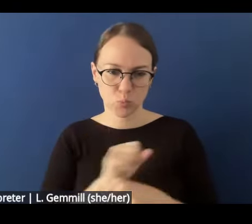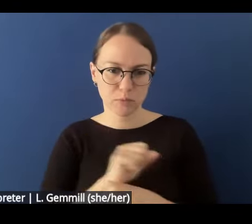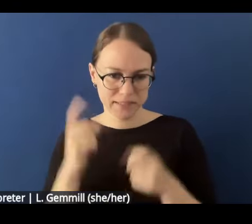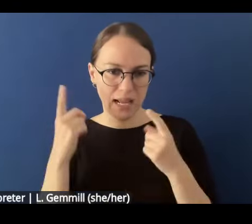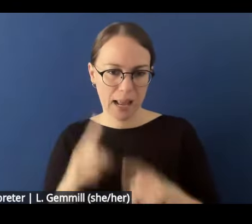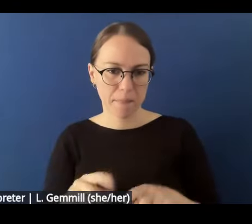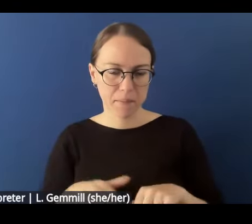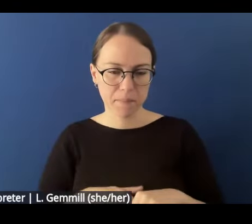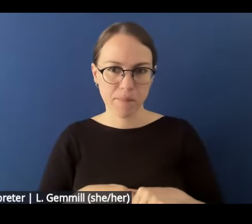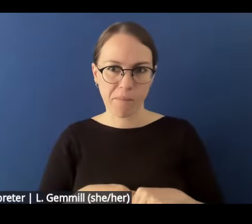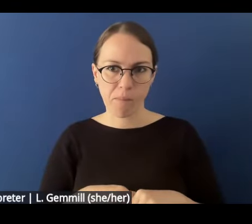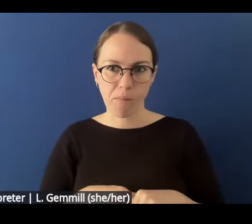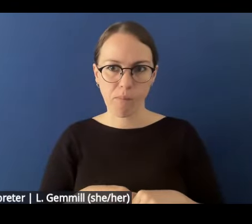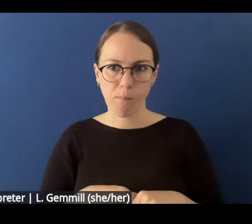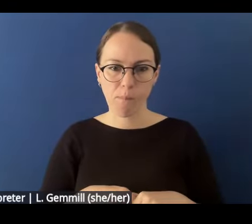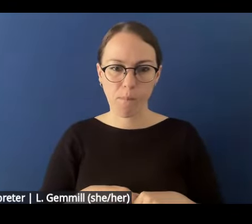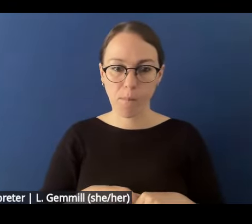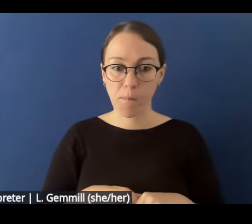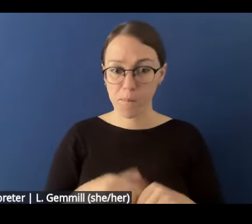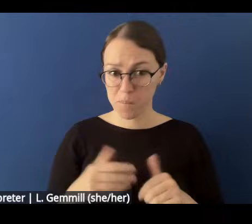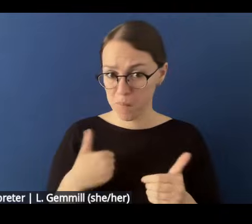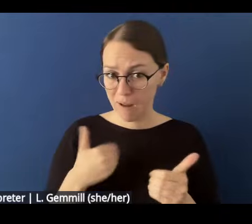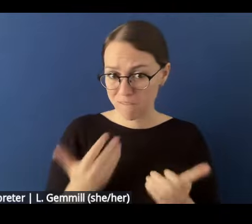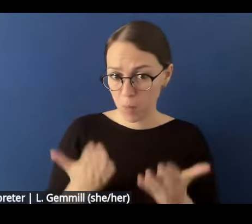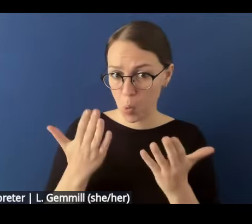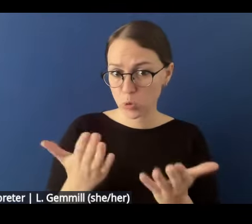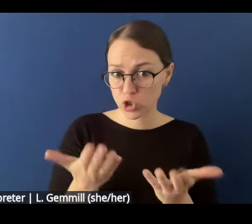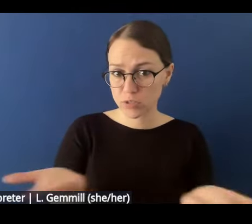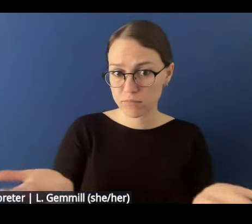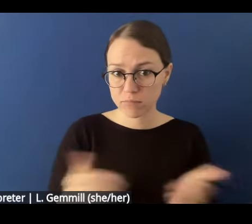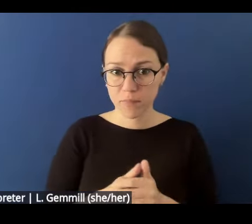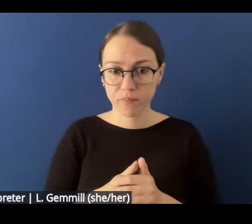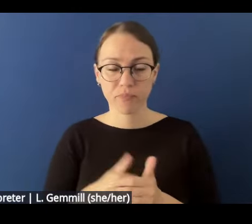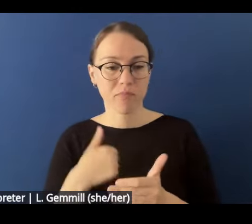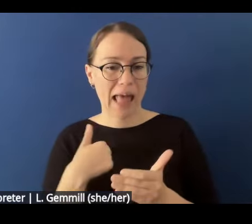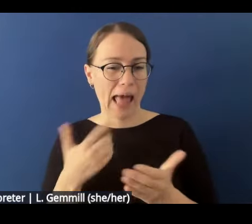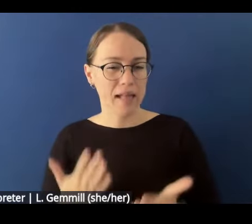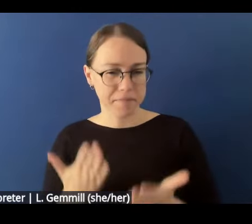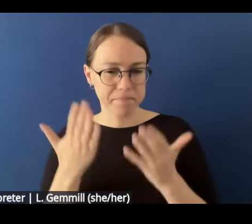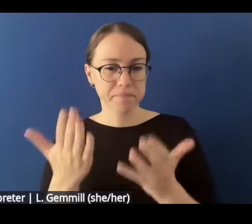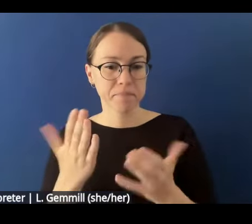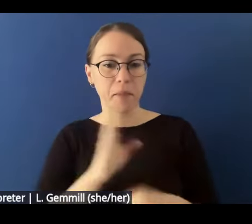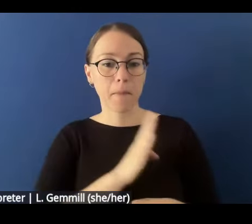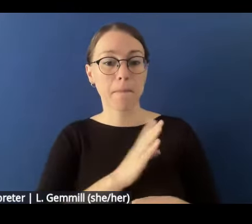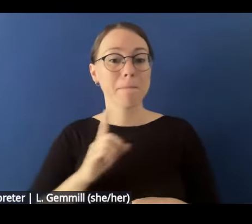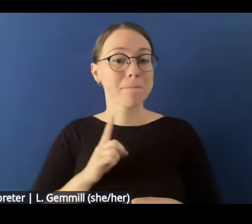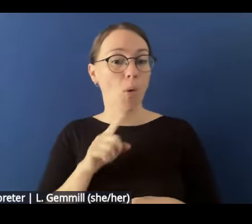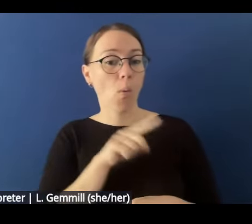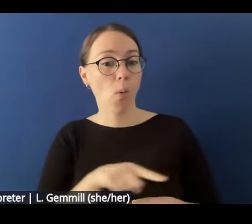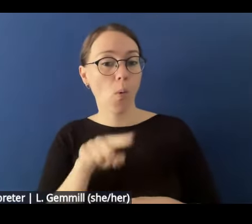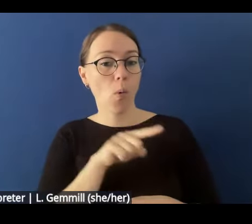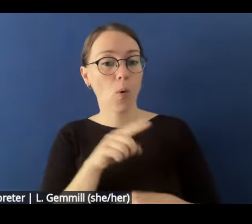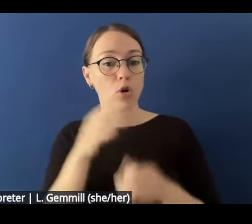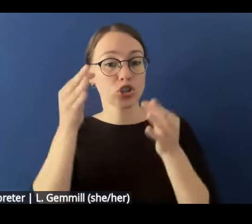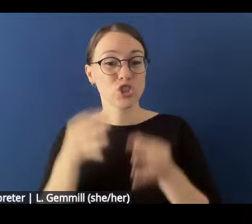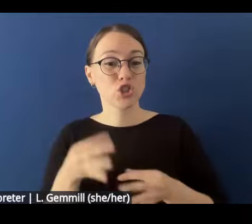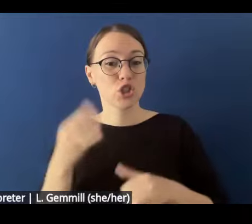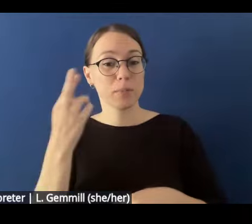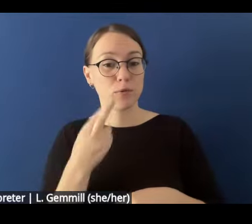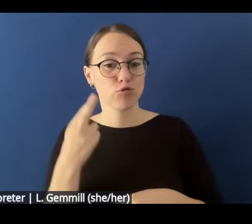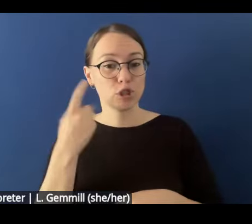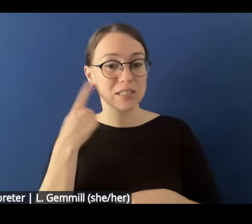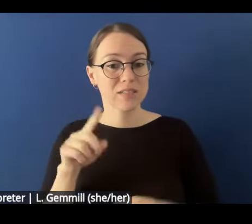I would entertain a motion. I move that the Board of State Canvassers determine that the reasons for recall printed